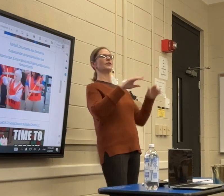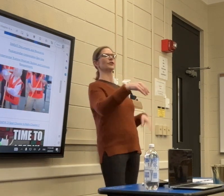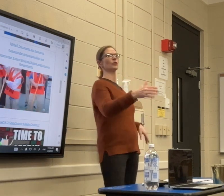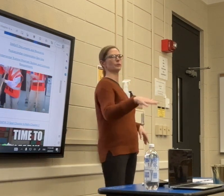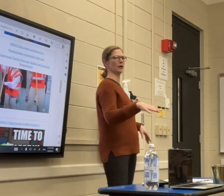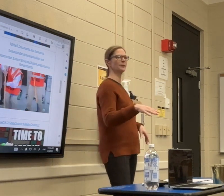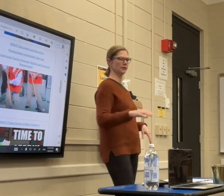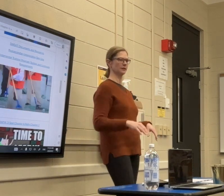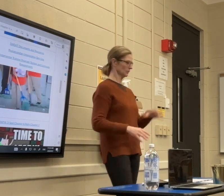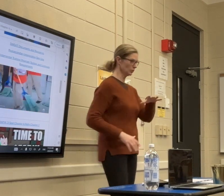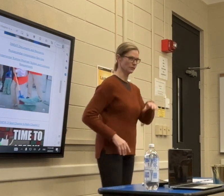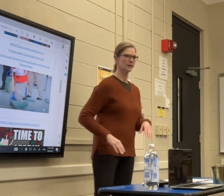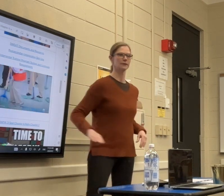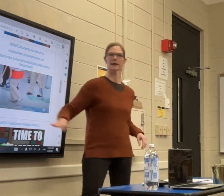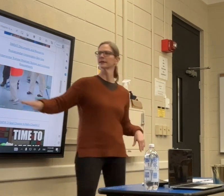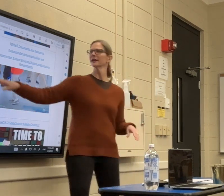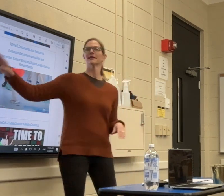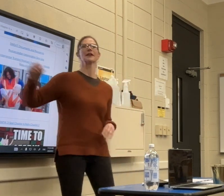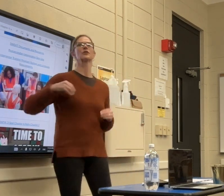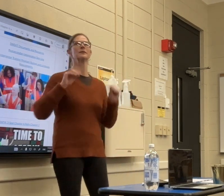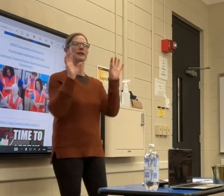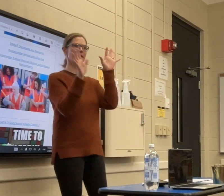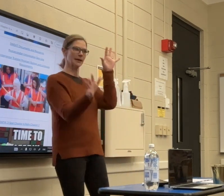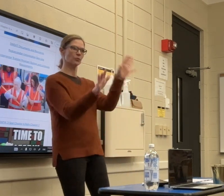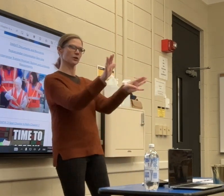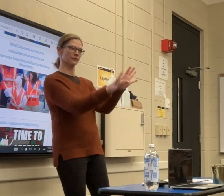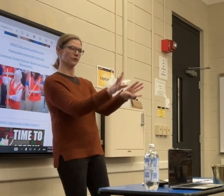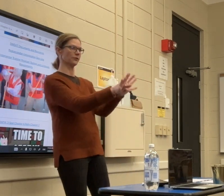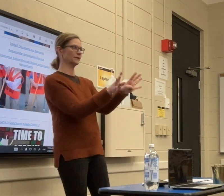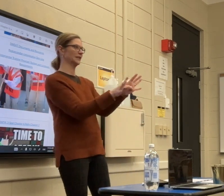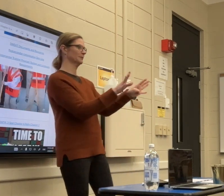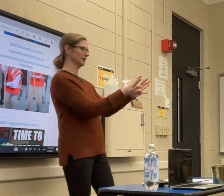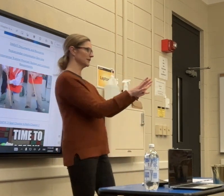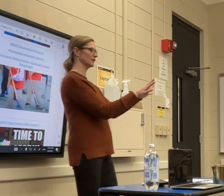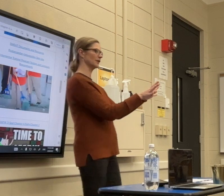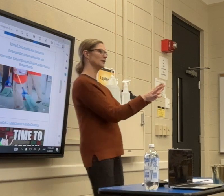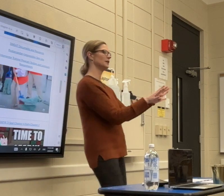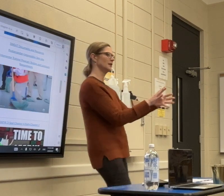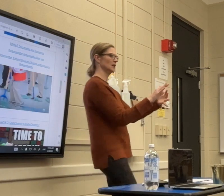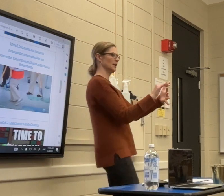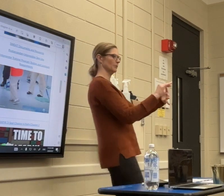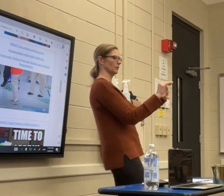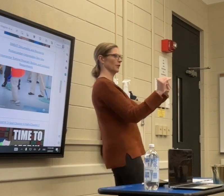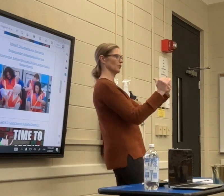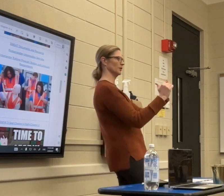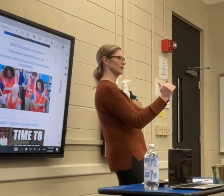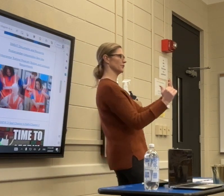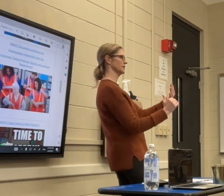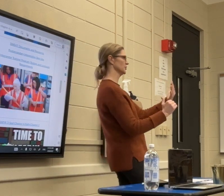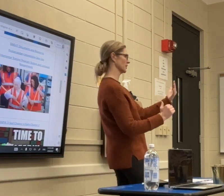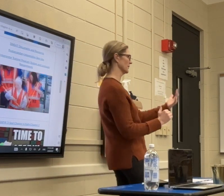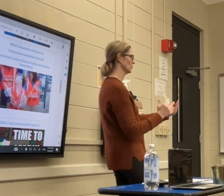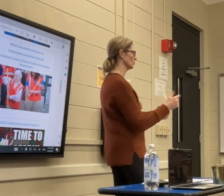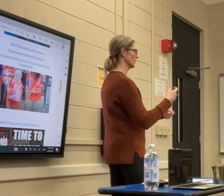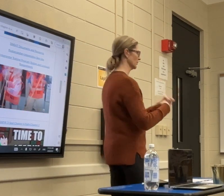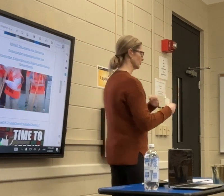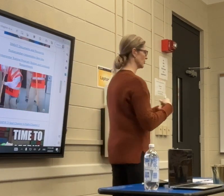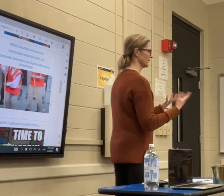so abrupt, like, right? That's what I mean, like, yep, we're in for 15 minutes, but we also wanna be strategic about when those